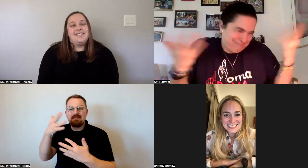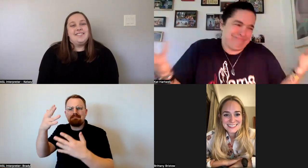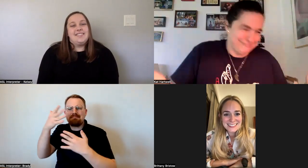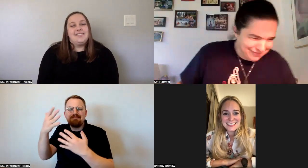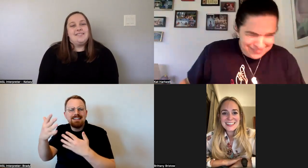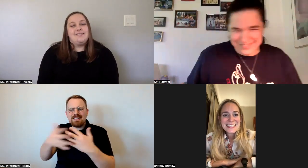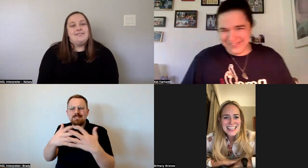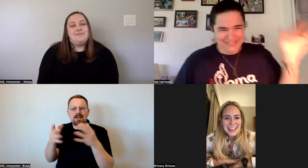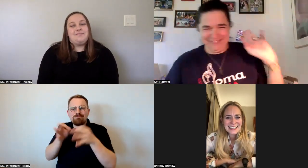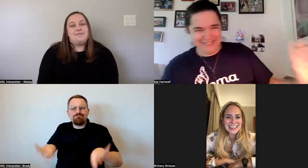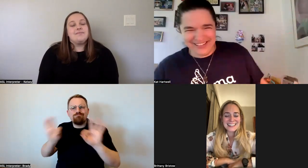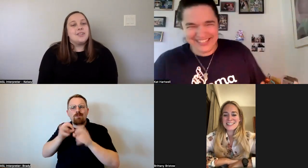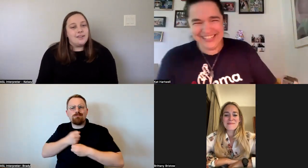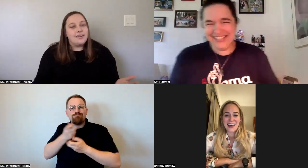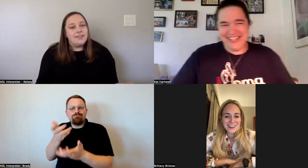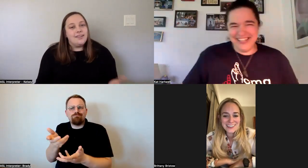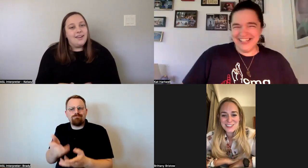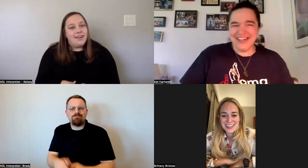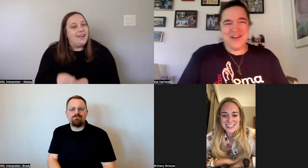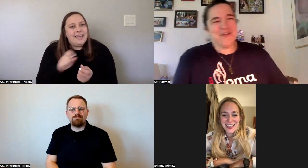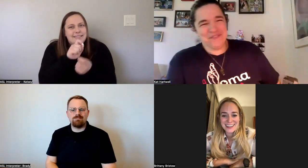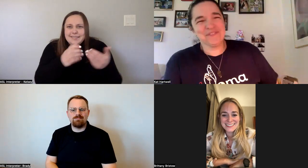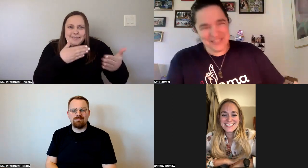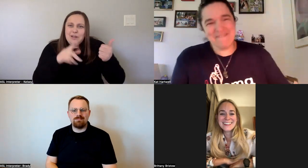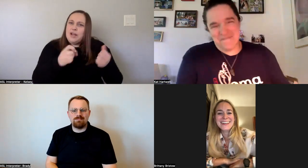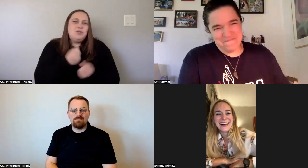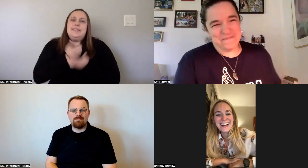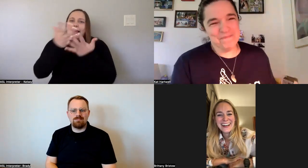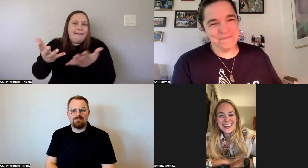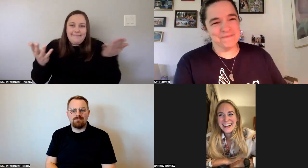there. Exactly. It doesn't matter. You just gotta sing.